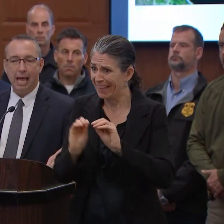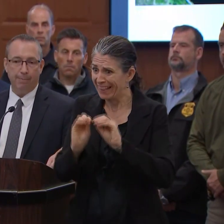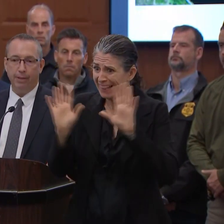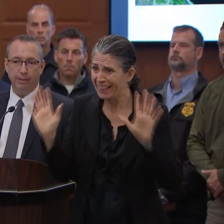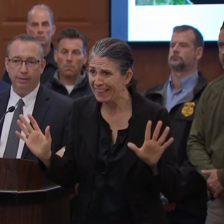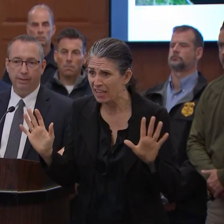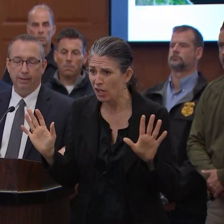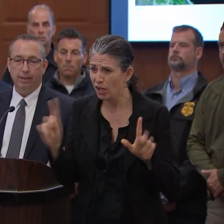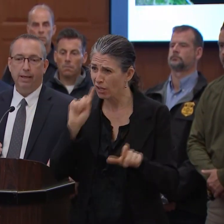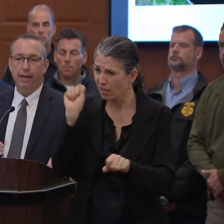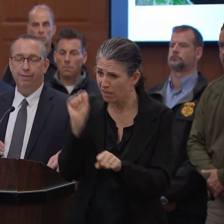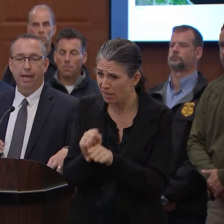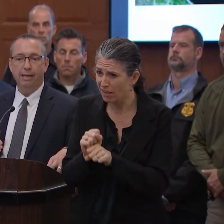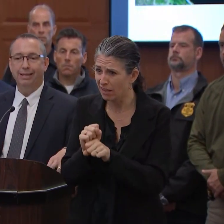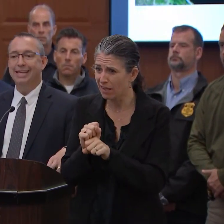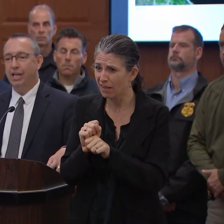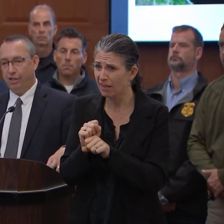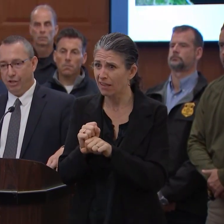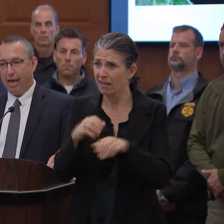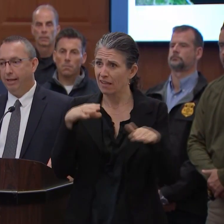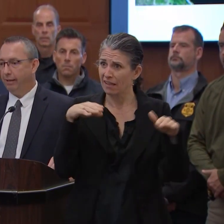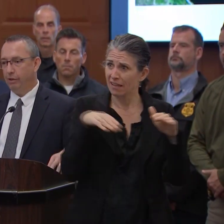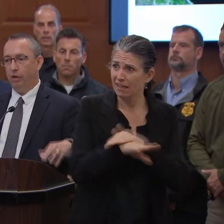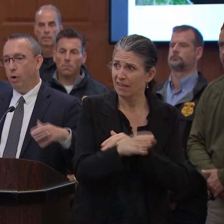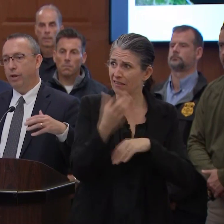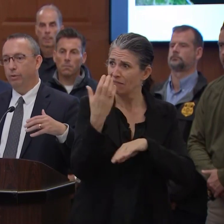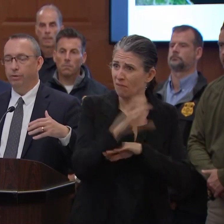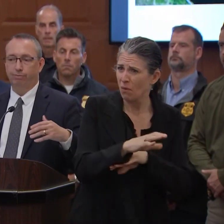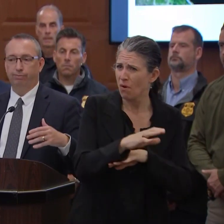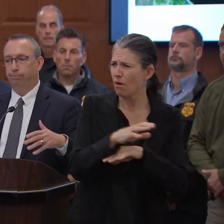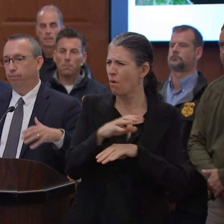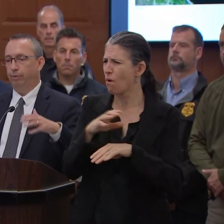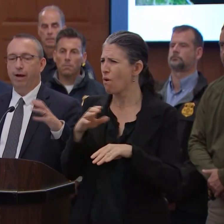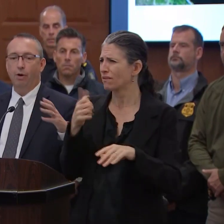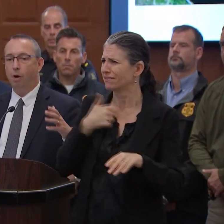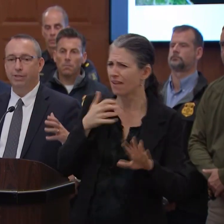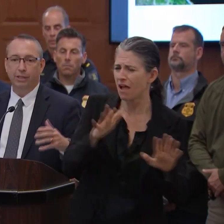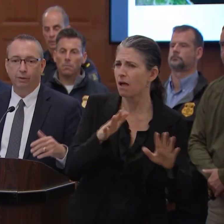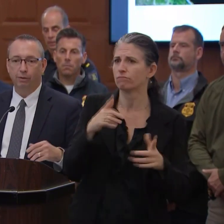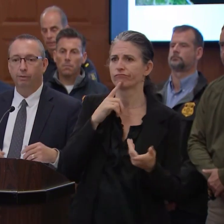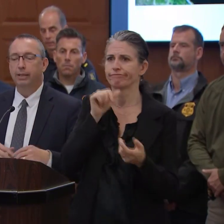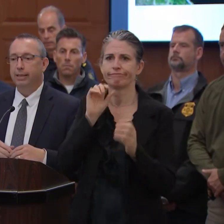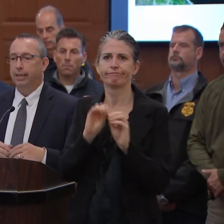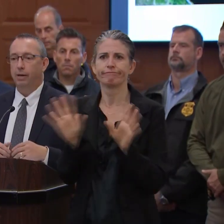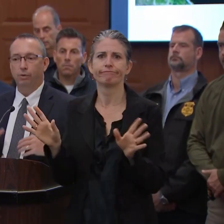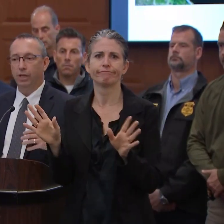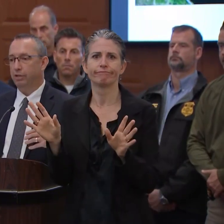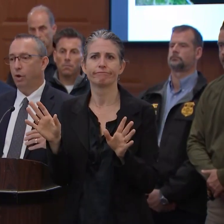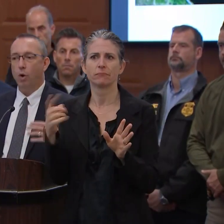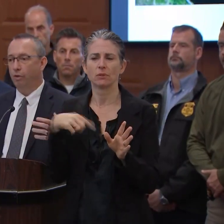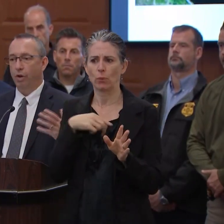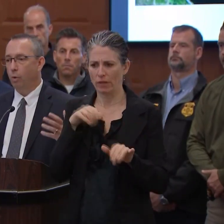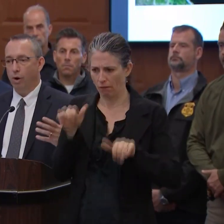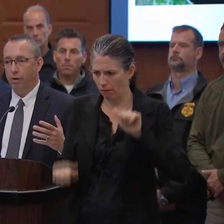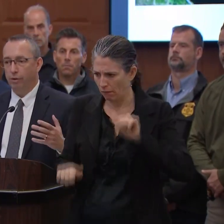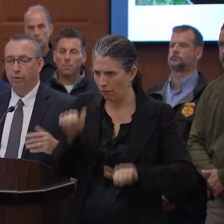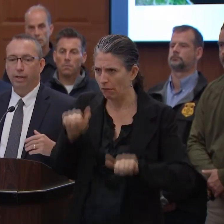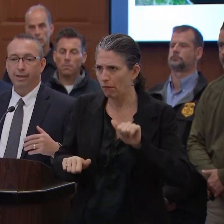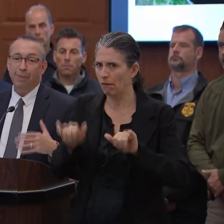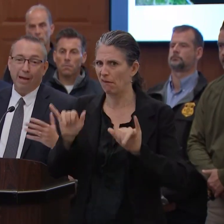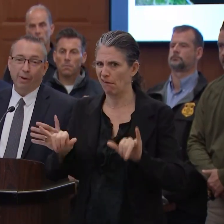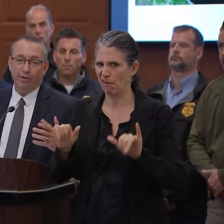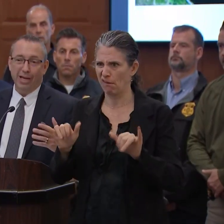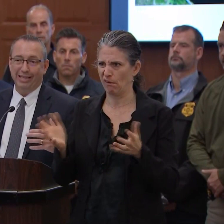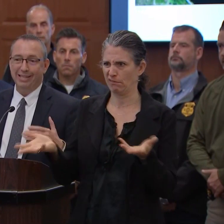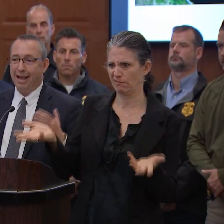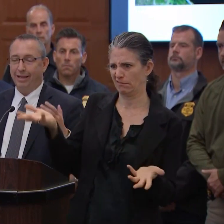didn't happen, then the NICS check, you could go into a firearms dealer who does all of their work, and